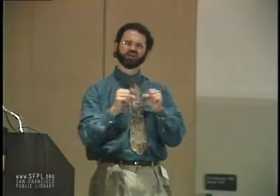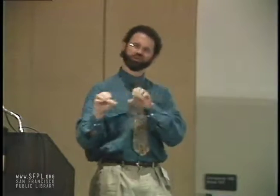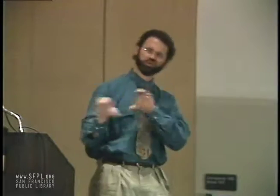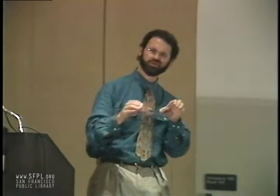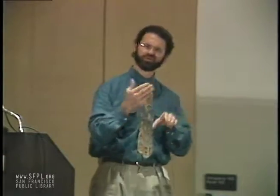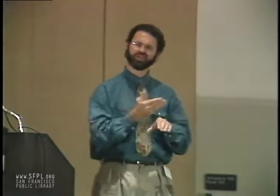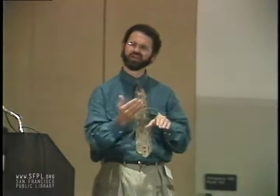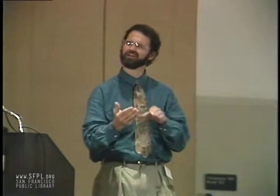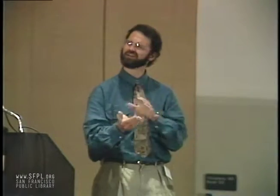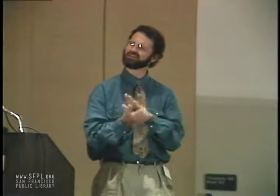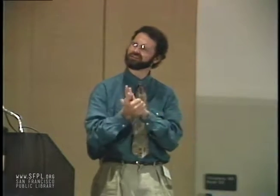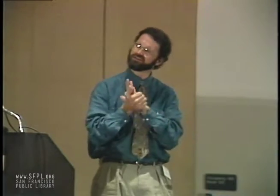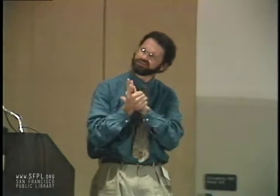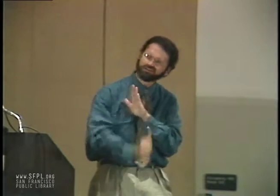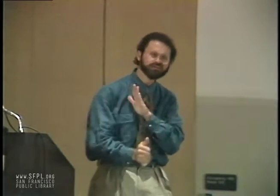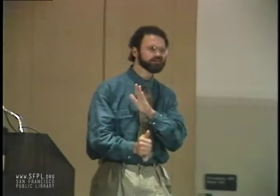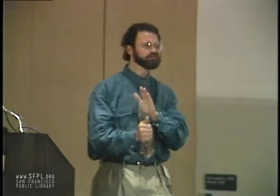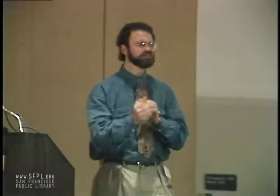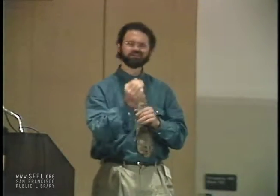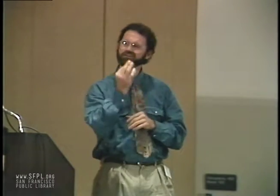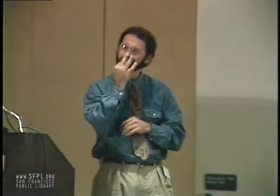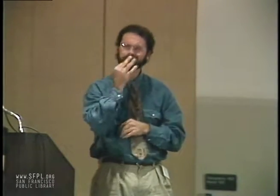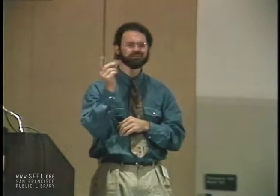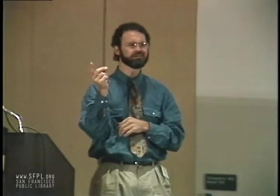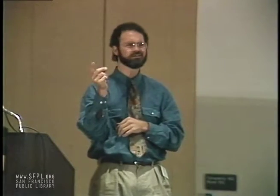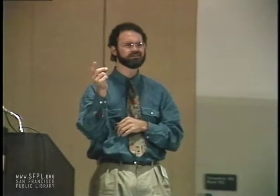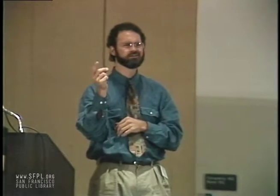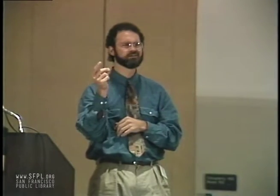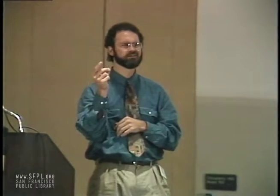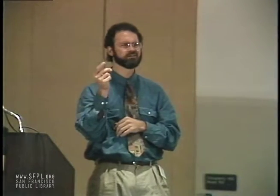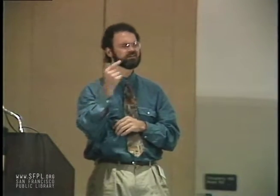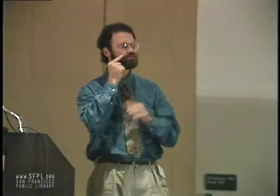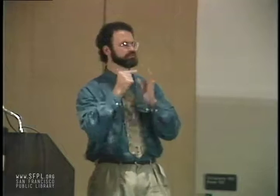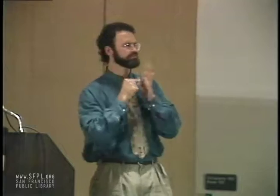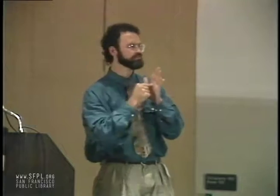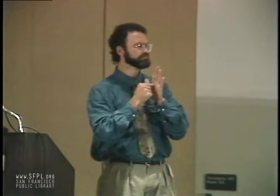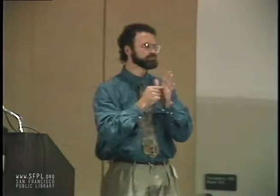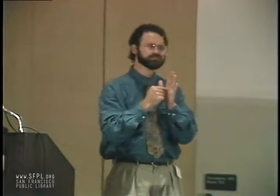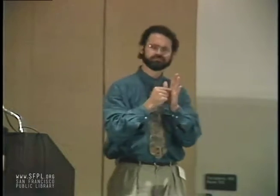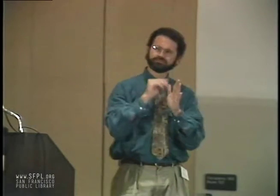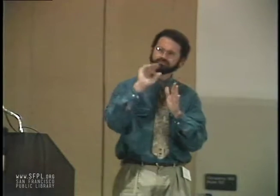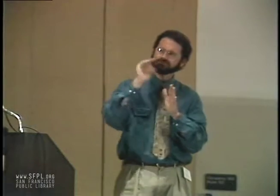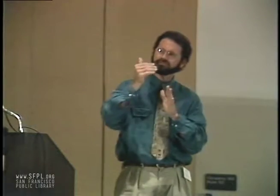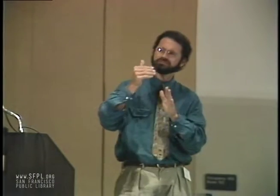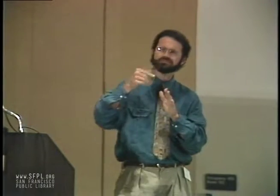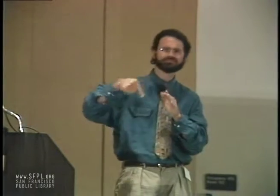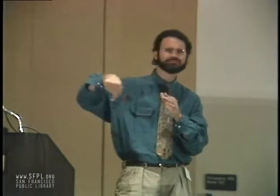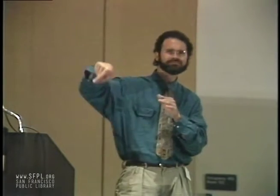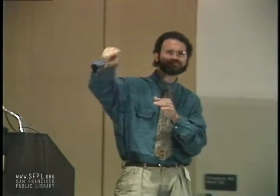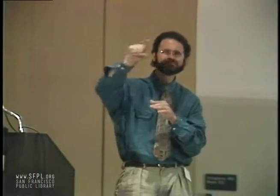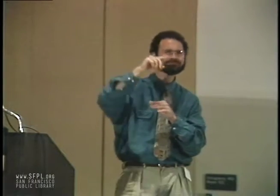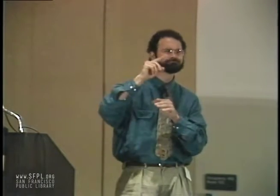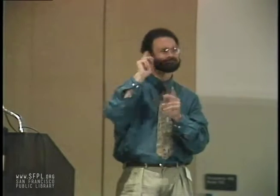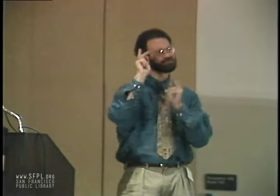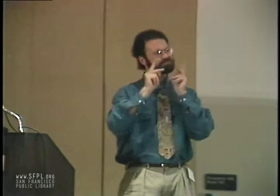you know, what it took to really become a member of that group and why the hearing